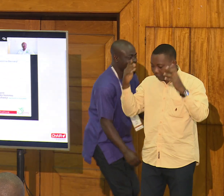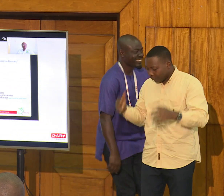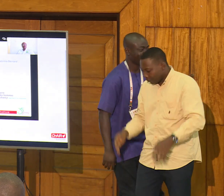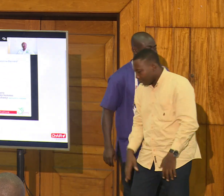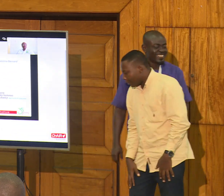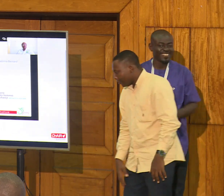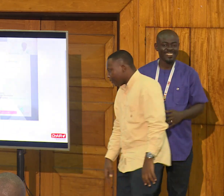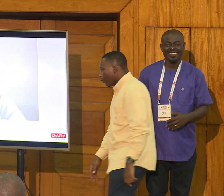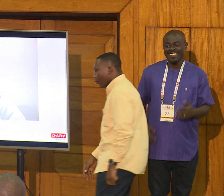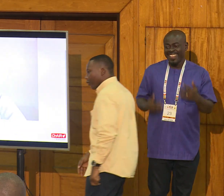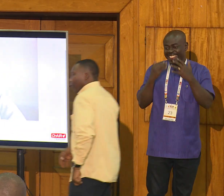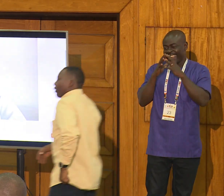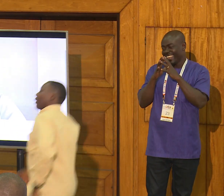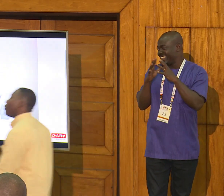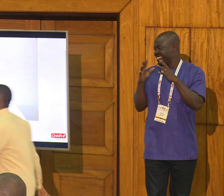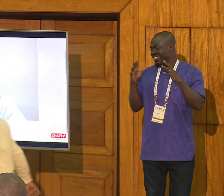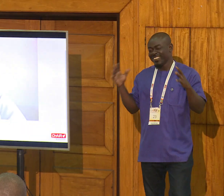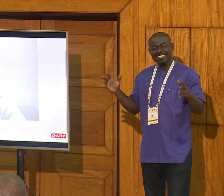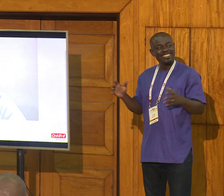Thank you, Primrose.